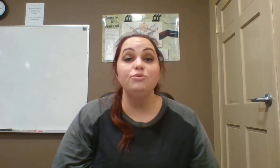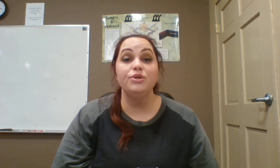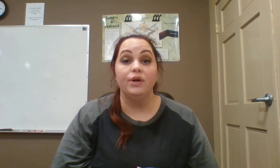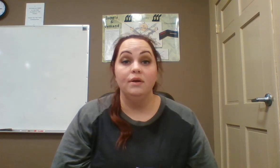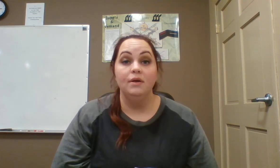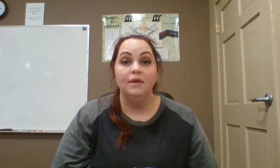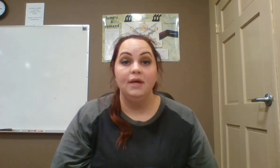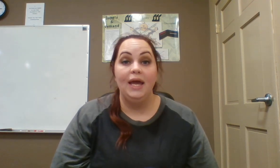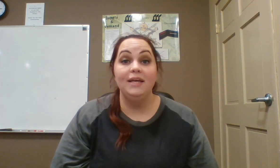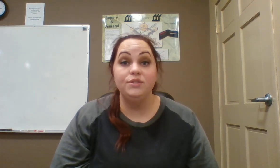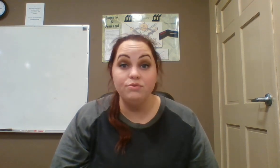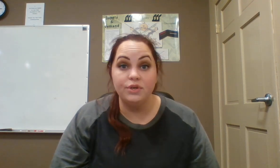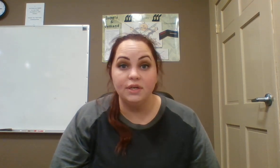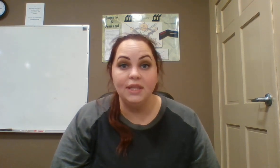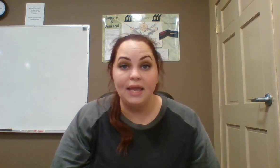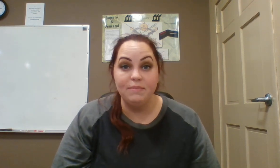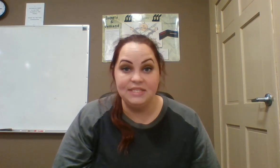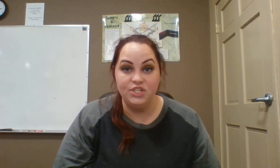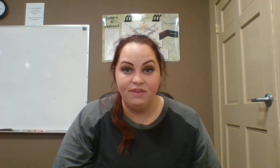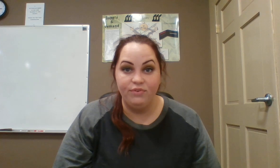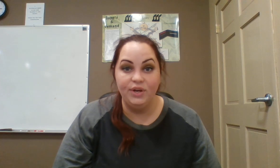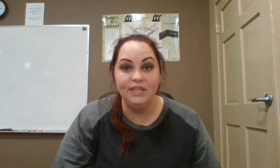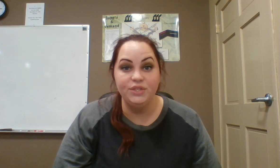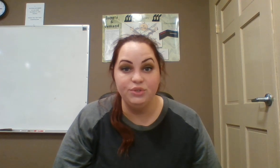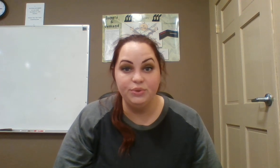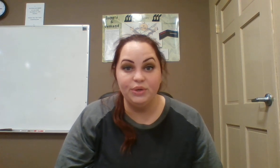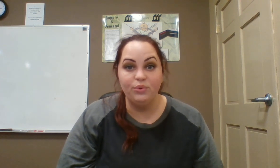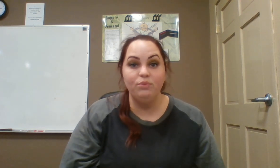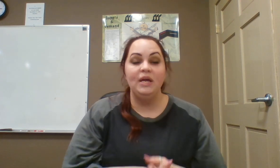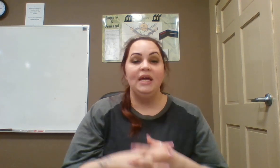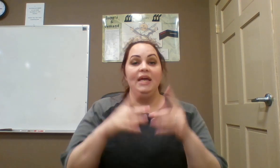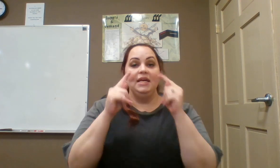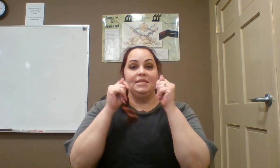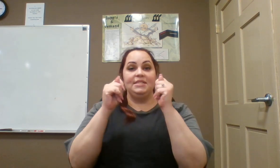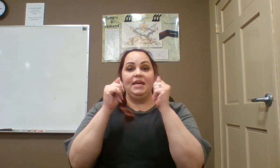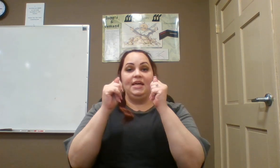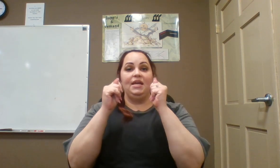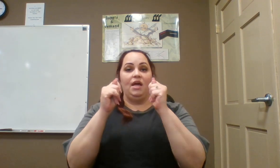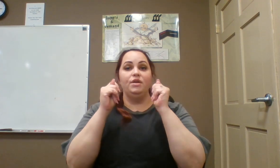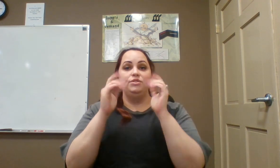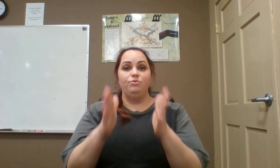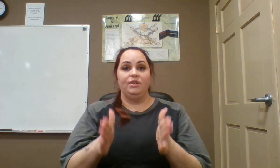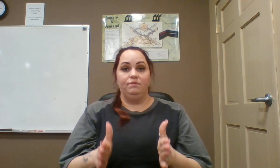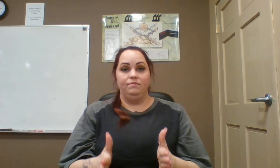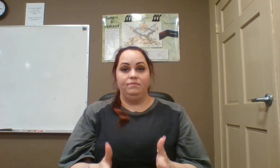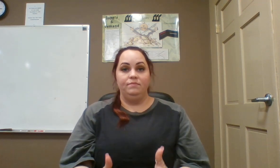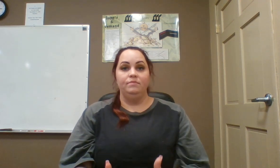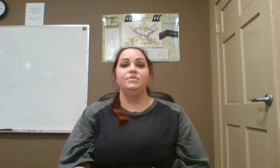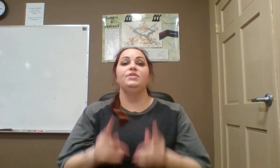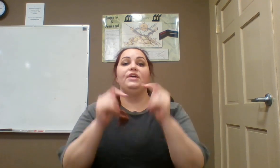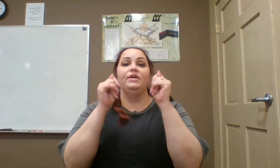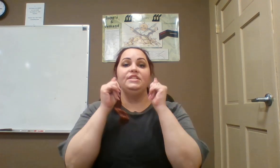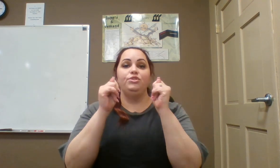Tutor. A tutor, like Mrs. Schaefer in the tutoring room, is a tutor. So they are a